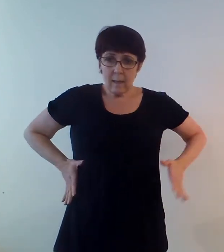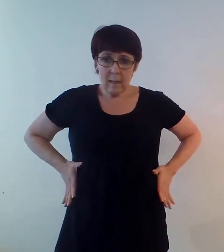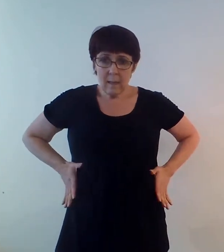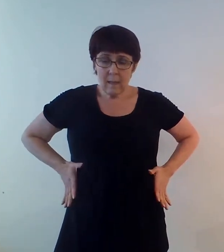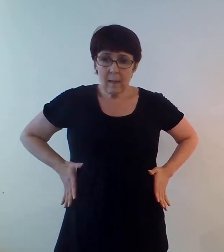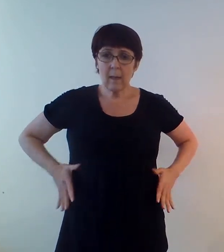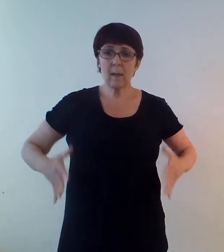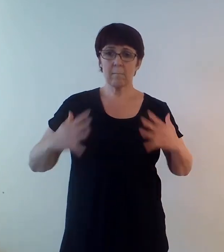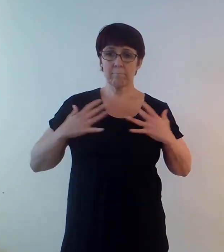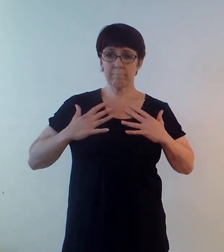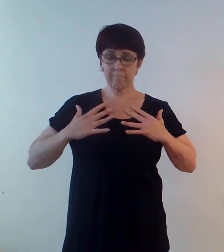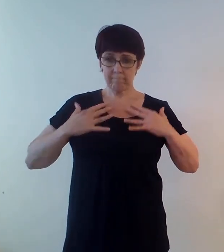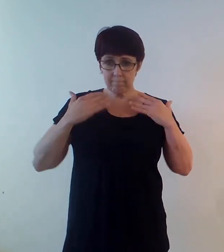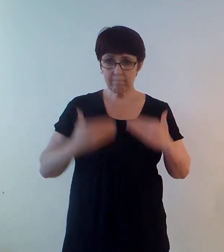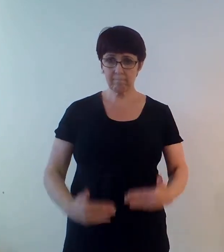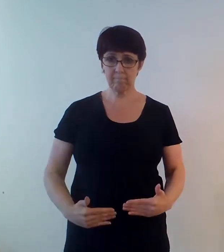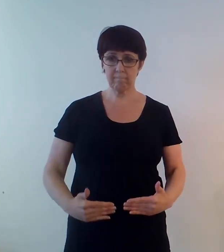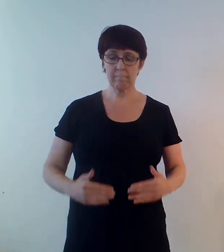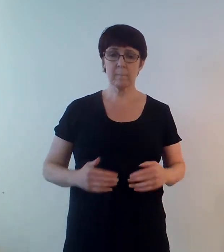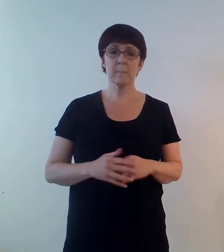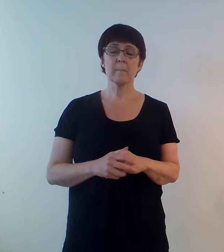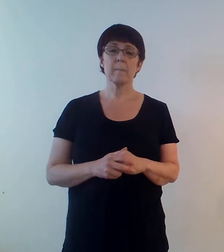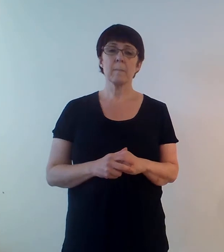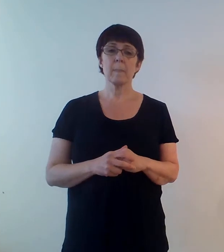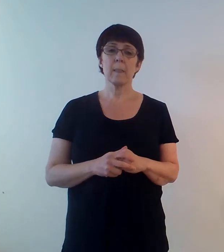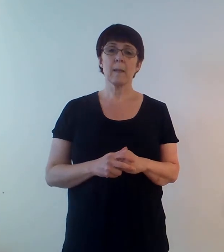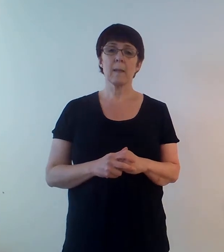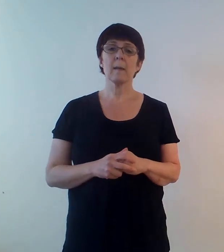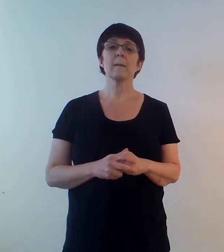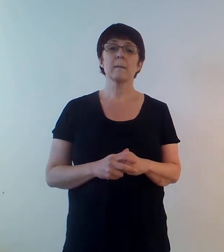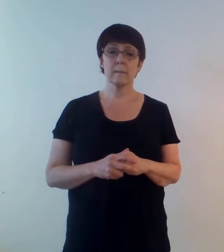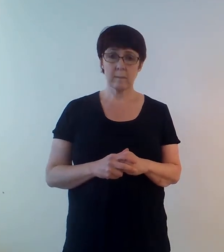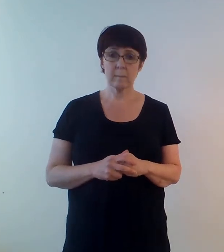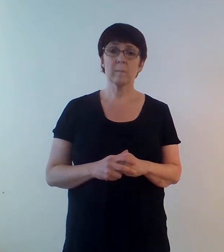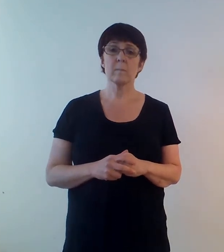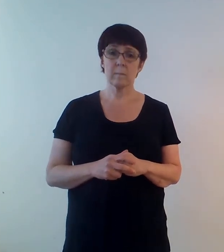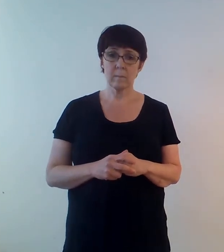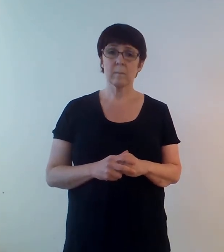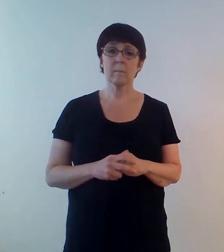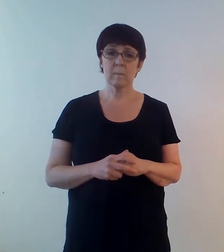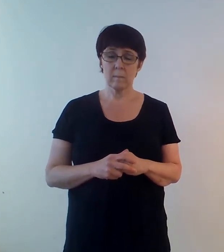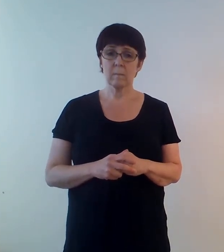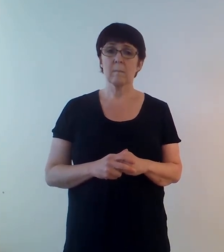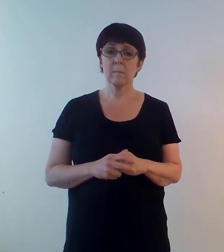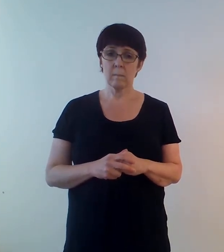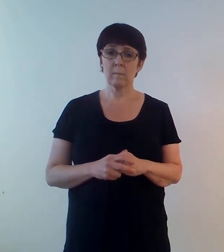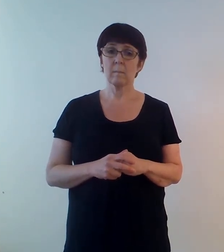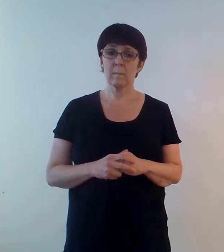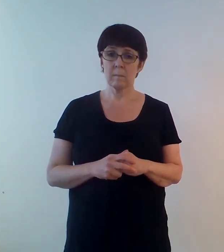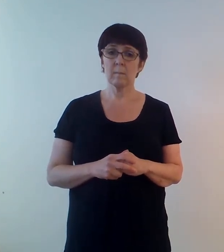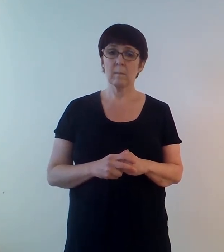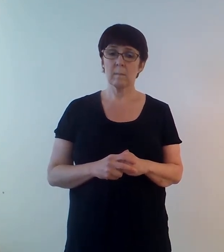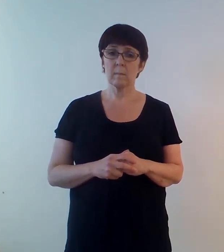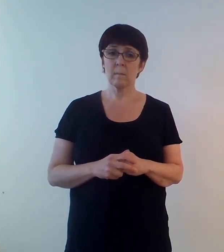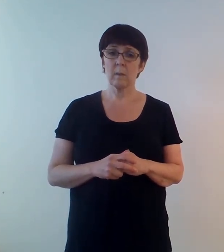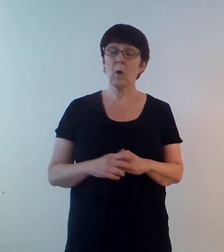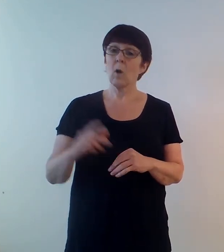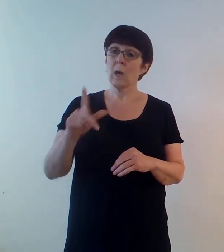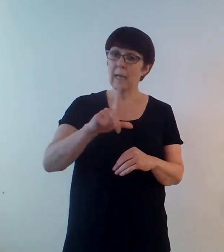and sides. We're going to go back to the plank position. Again, rotate, keeping the back as flat as possible. So again, cater for yourself.